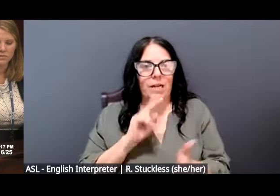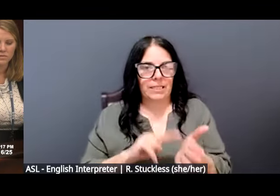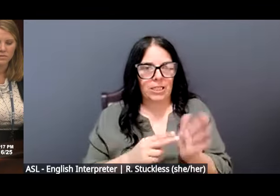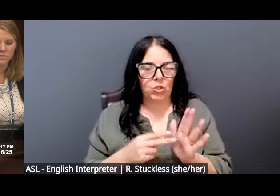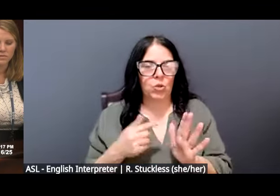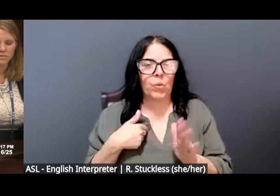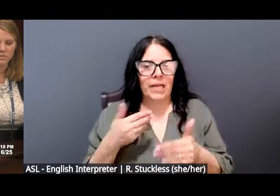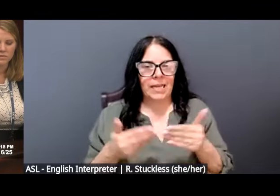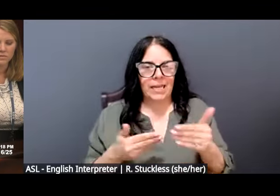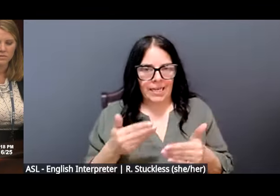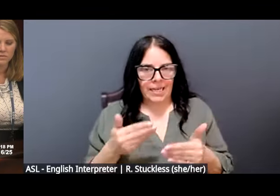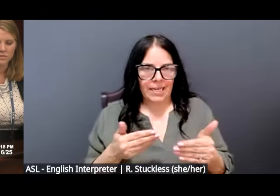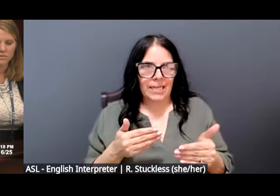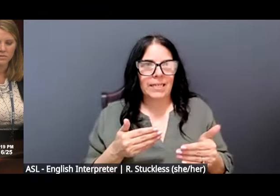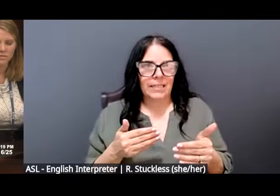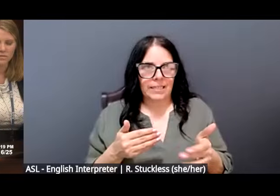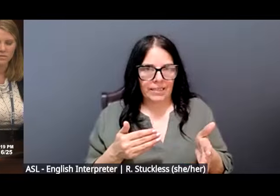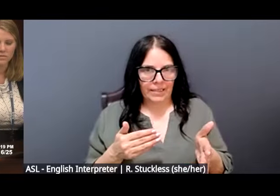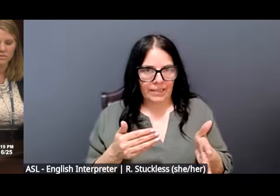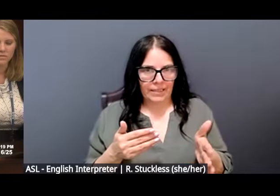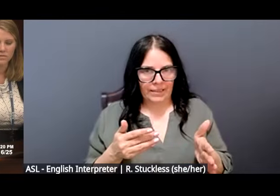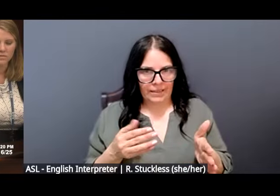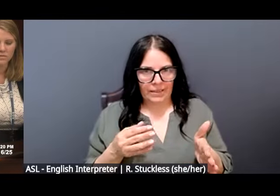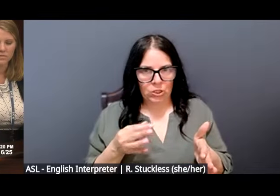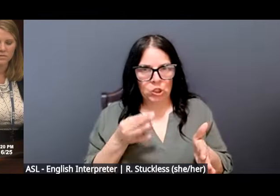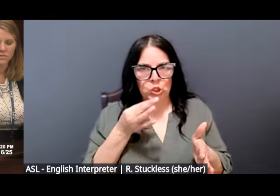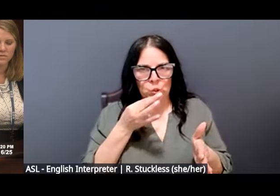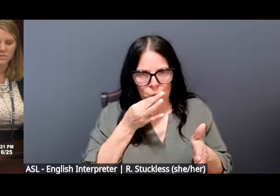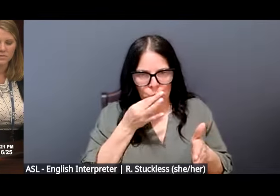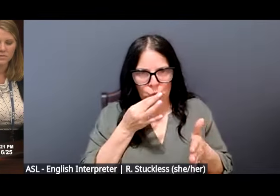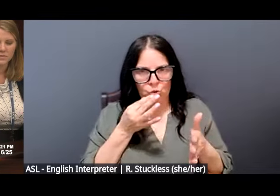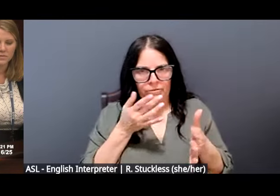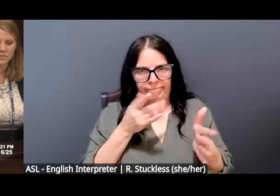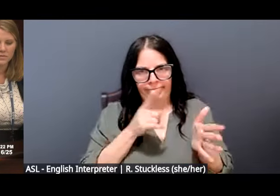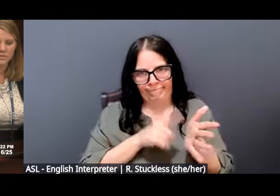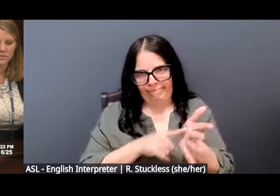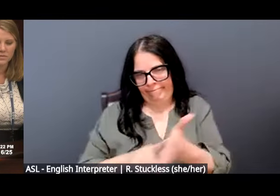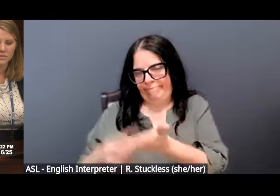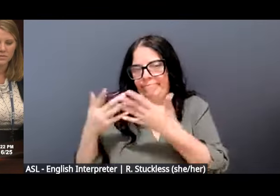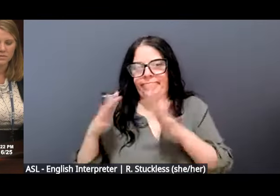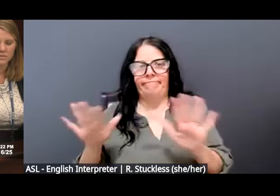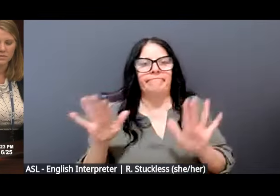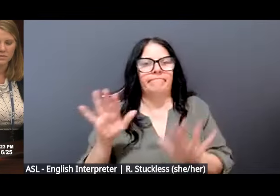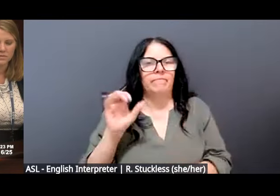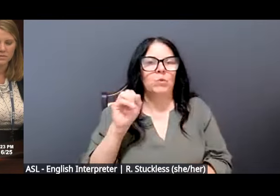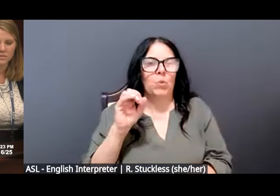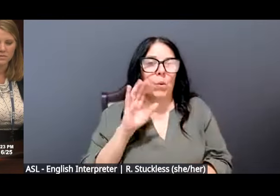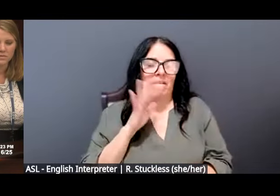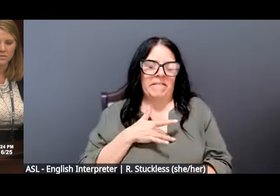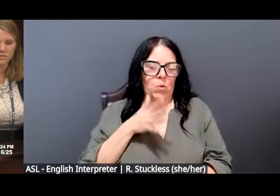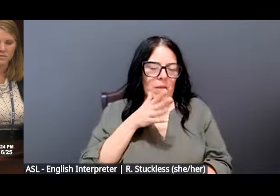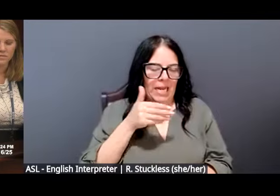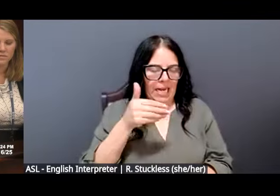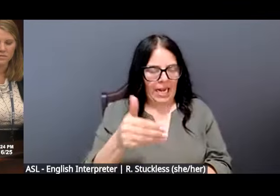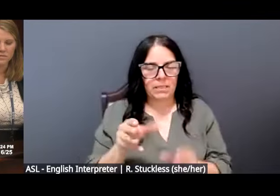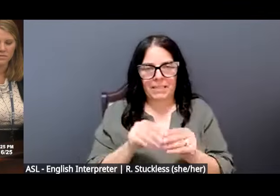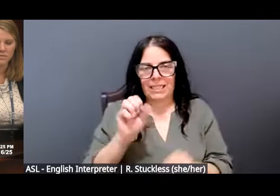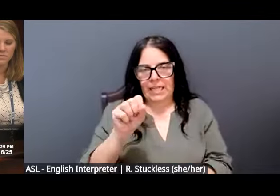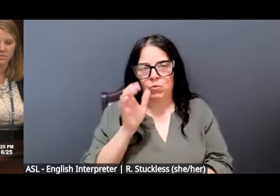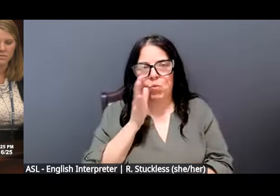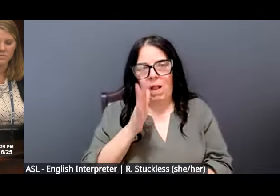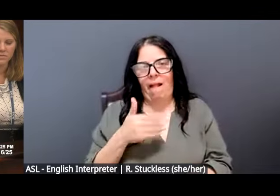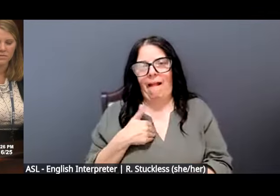to exhausting all remedies at this point. So at the next meeting, we'll have a presentation, we'll have the